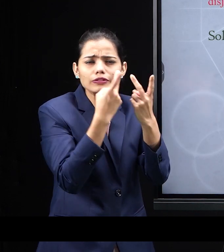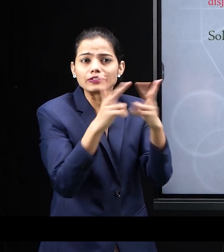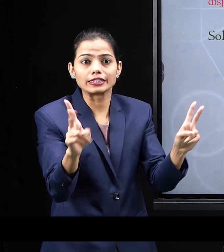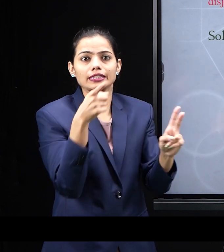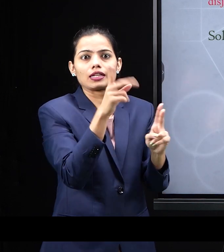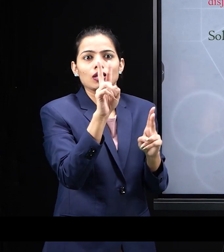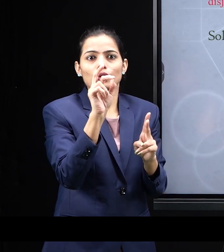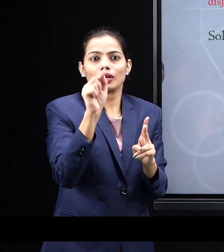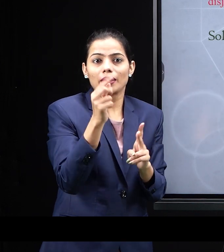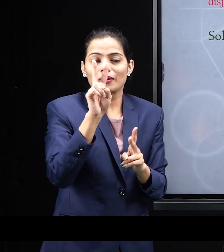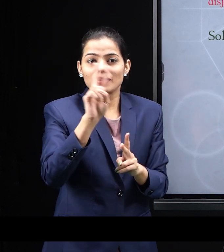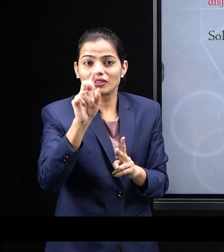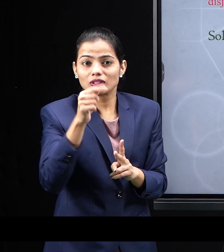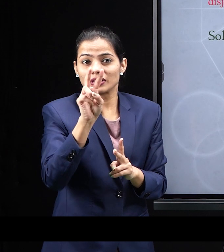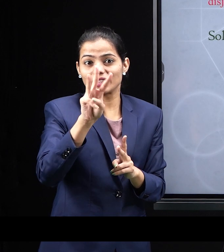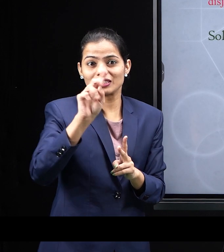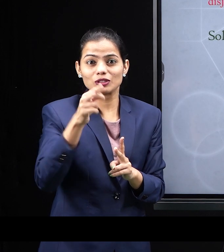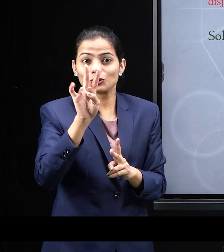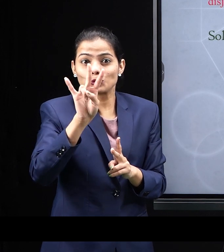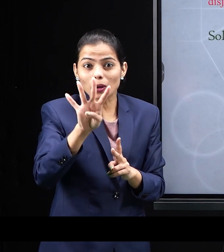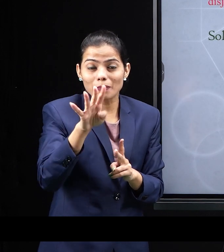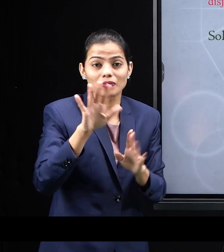22, 23, 24.